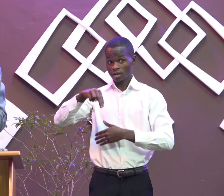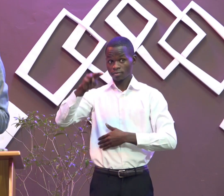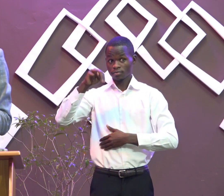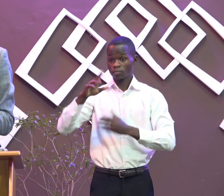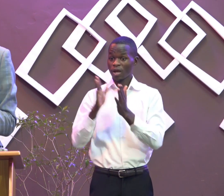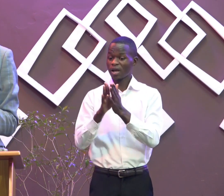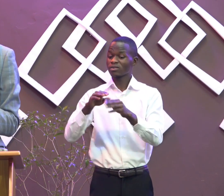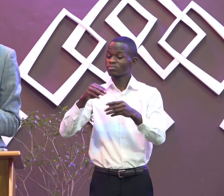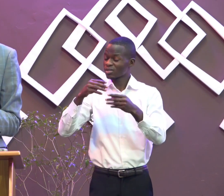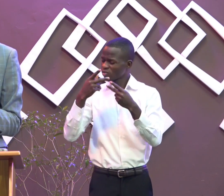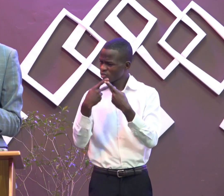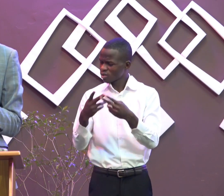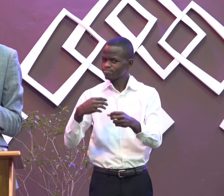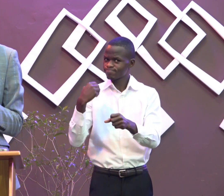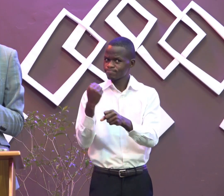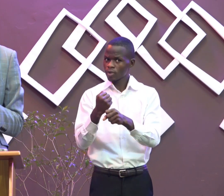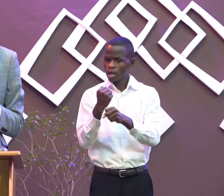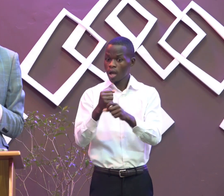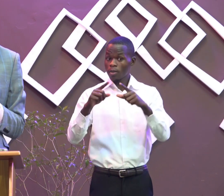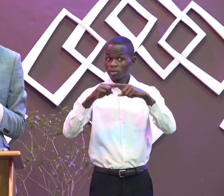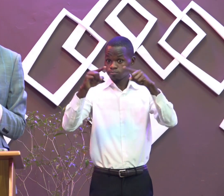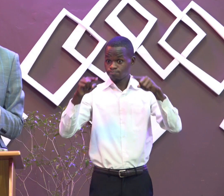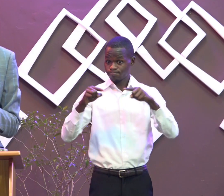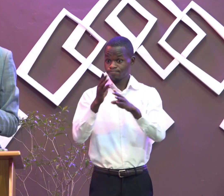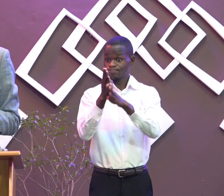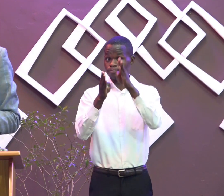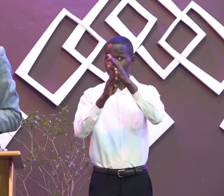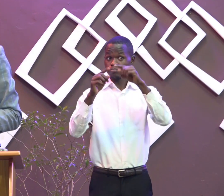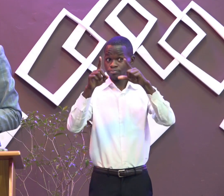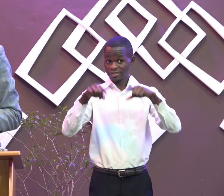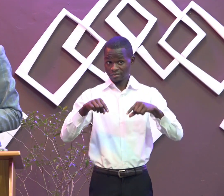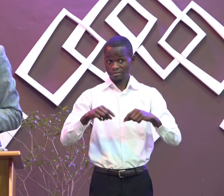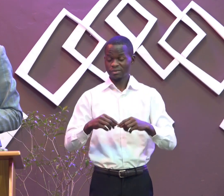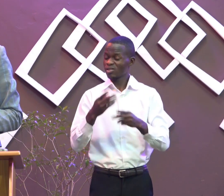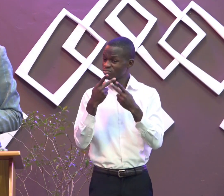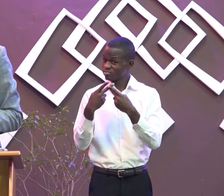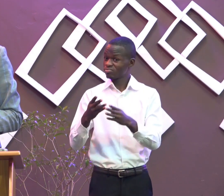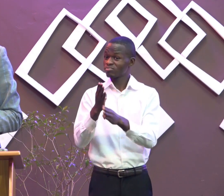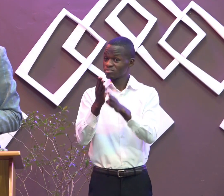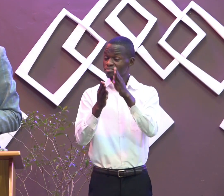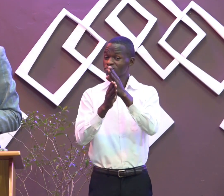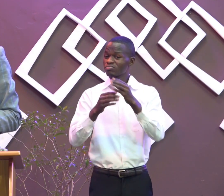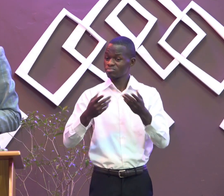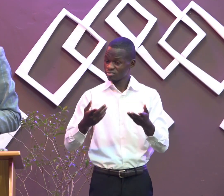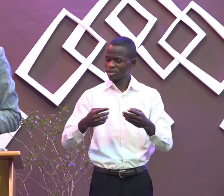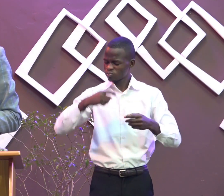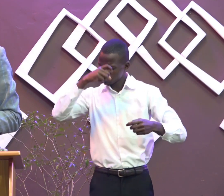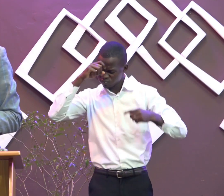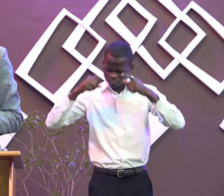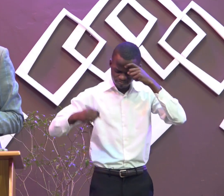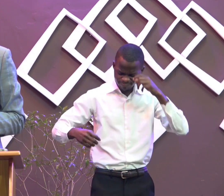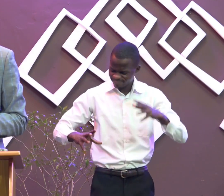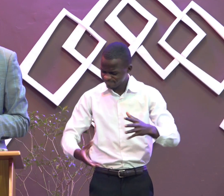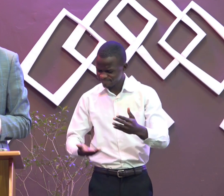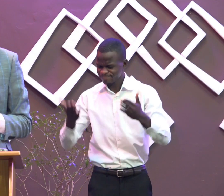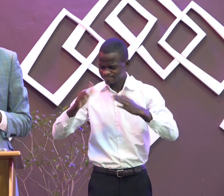asamba bloka emitwale ibiri jejaso kawaneno. It is Bishop together with some few boys that